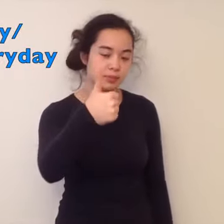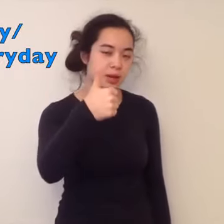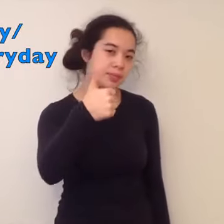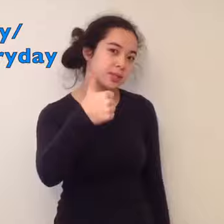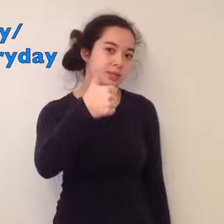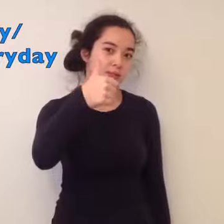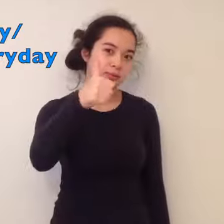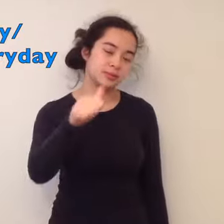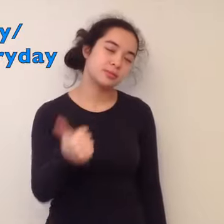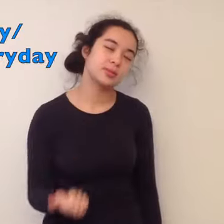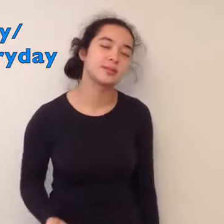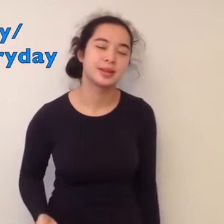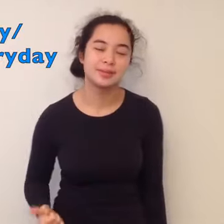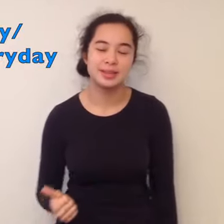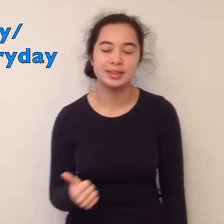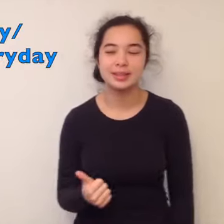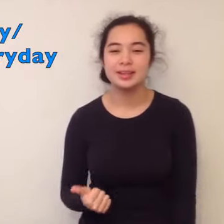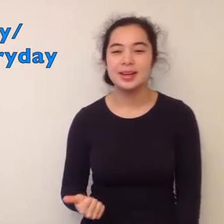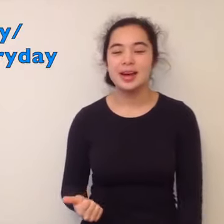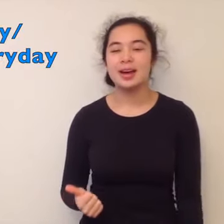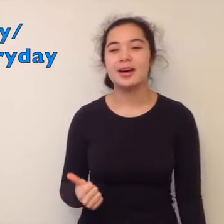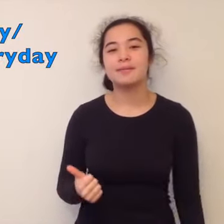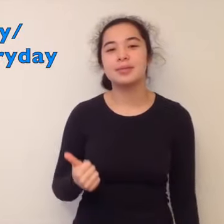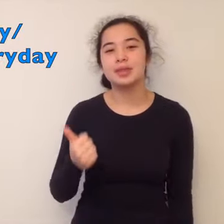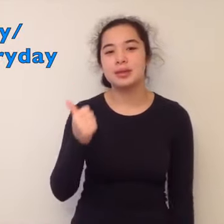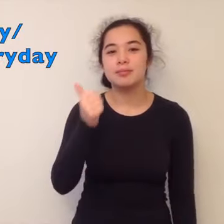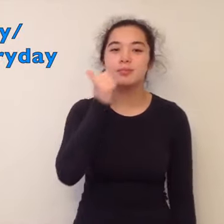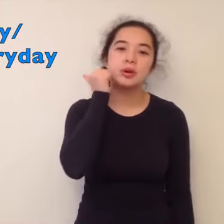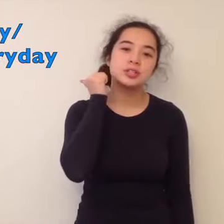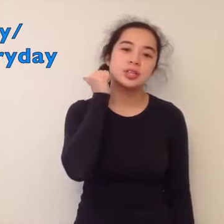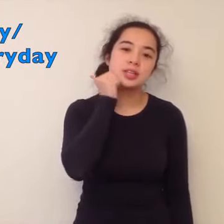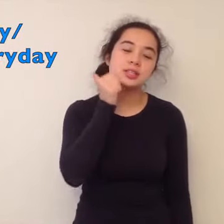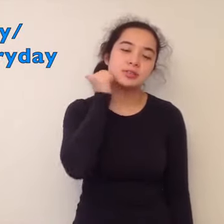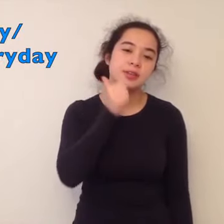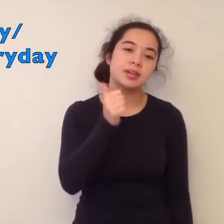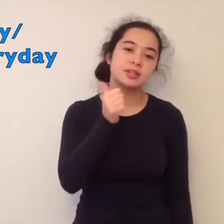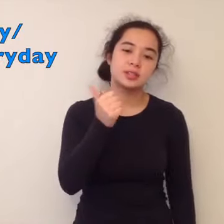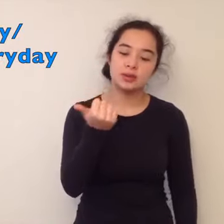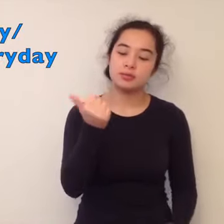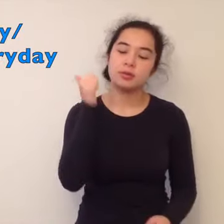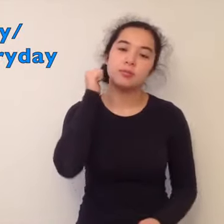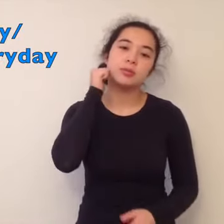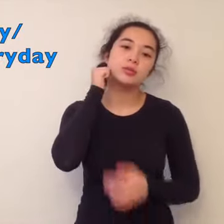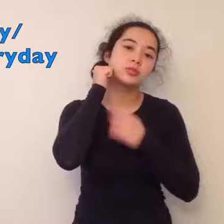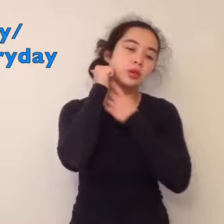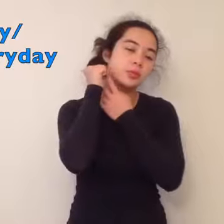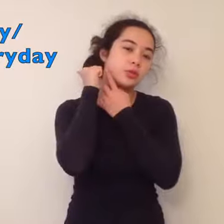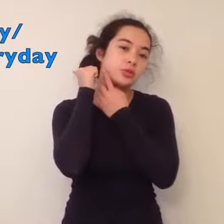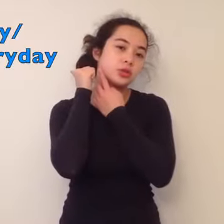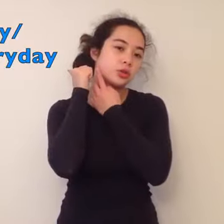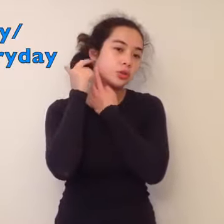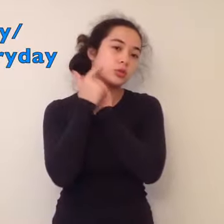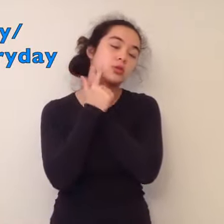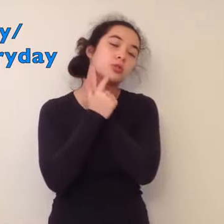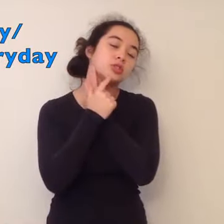up thing, and then brush it against your face, going from the top of your jaw to your